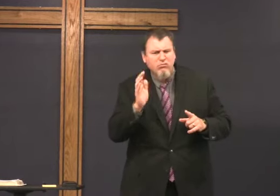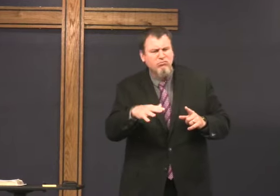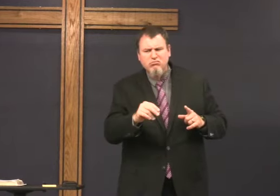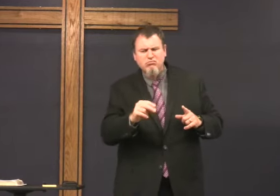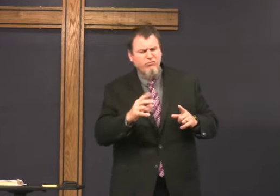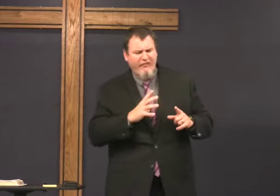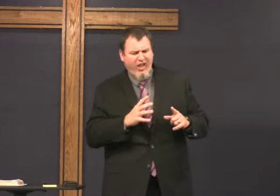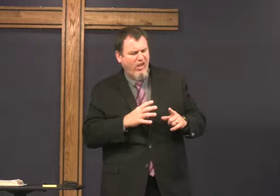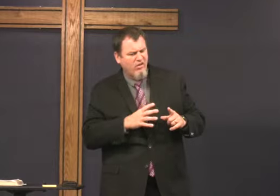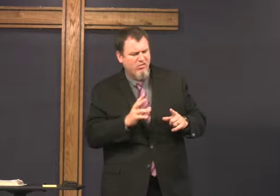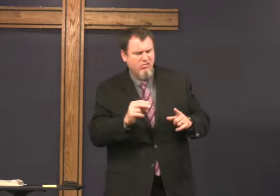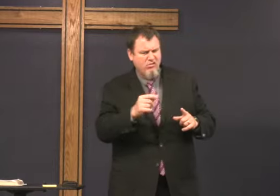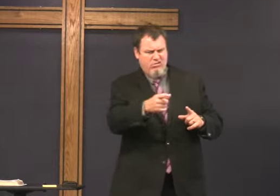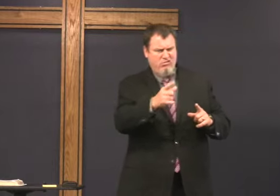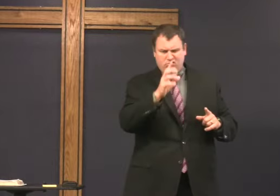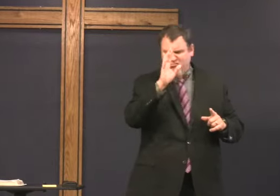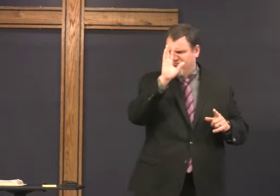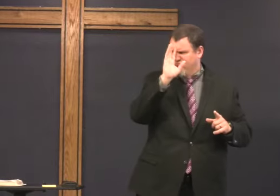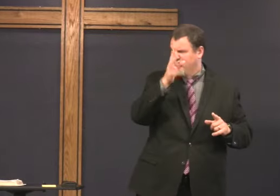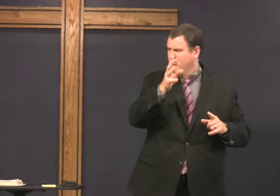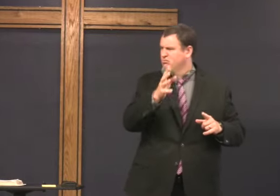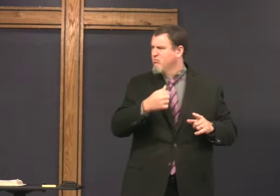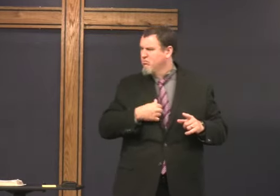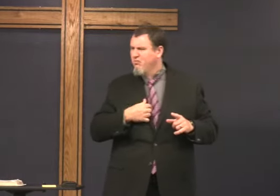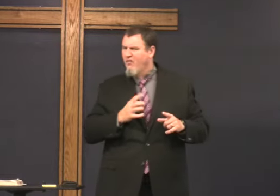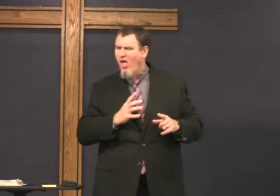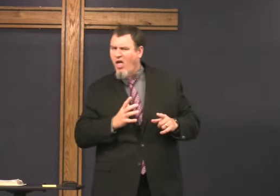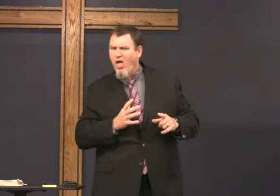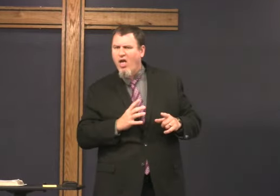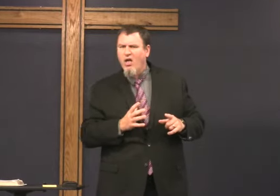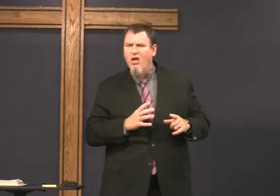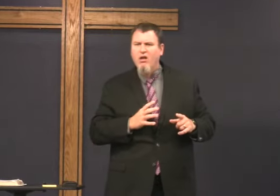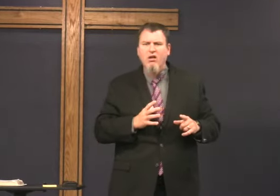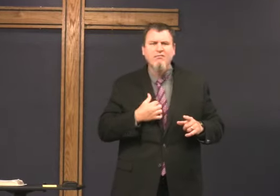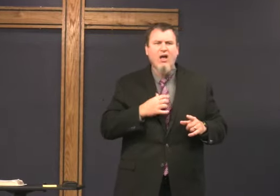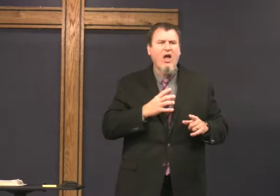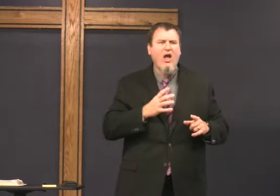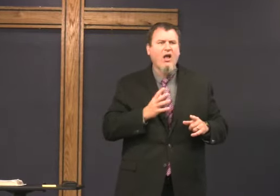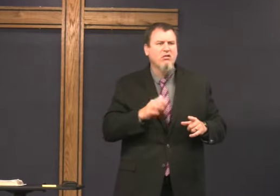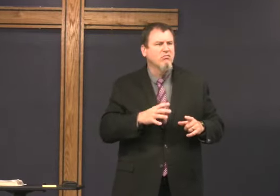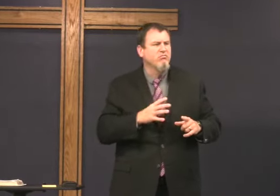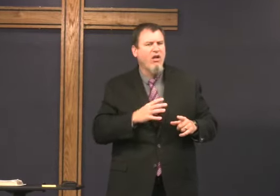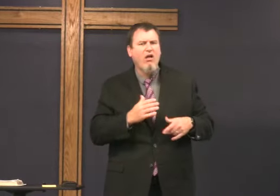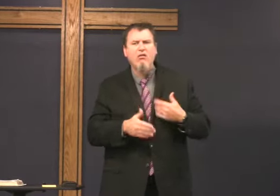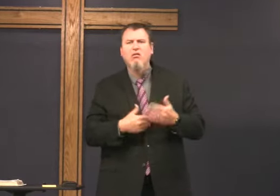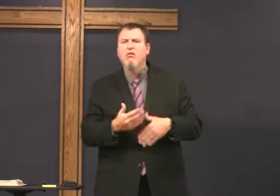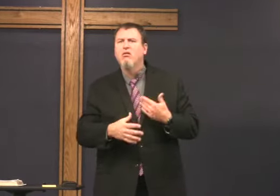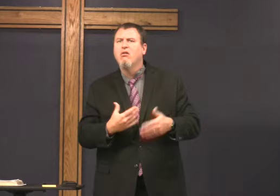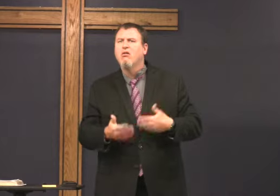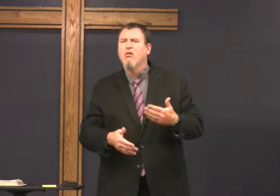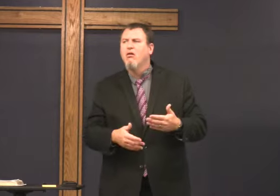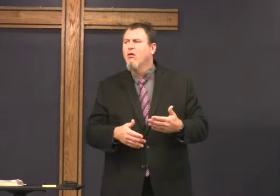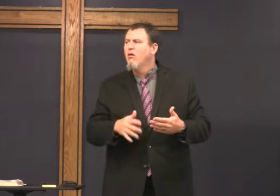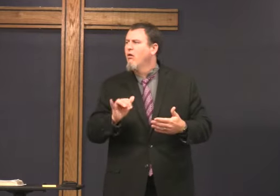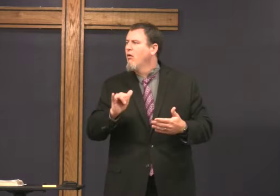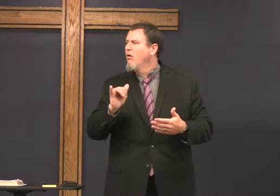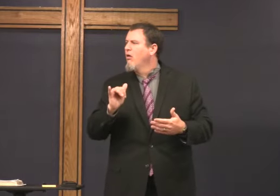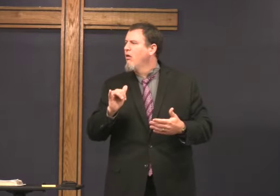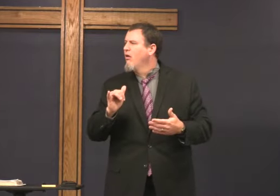What's wrong? No, everything's fine. You're just making stories up. Nope. I'm fine, and I'm going on with